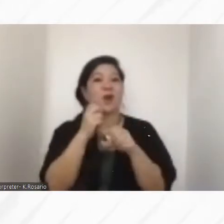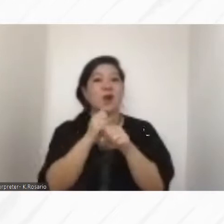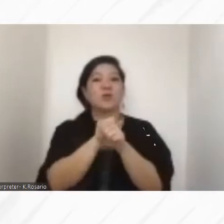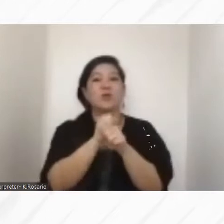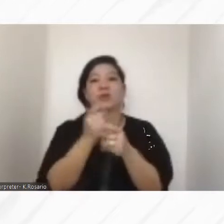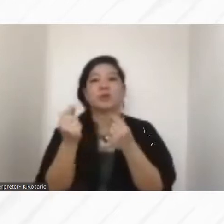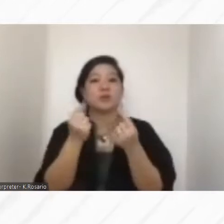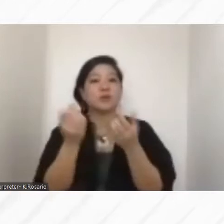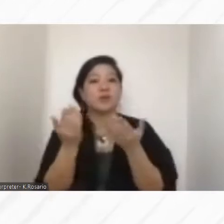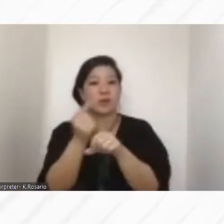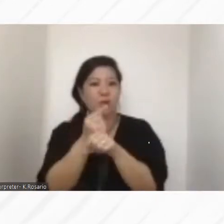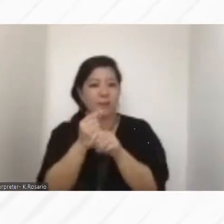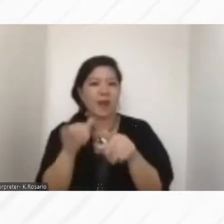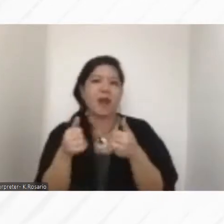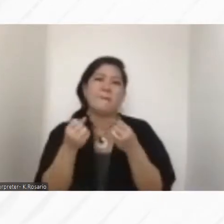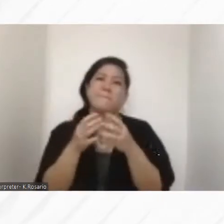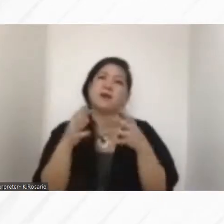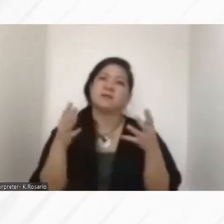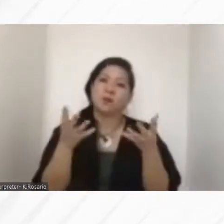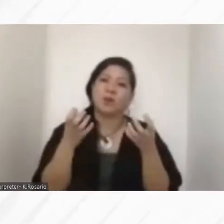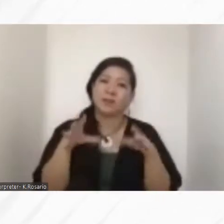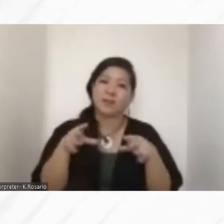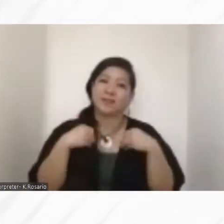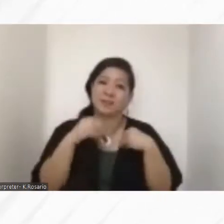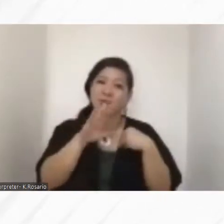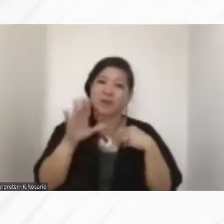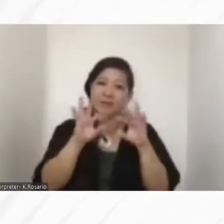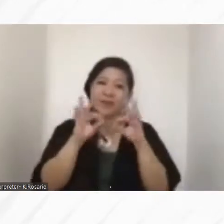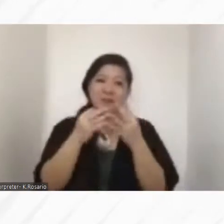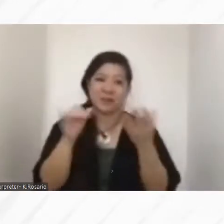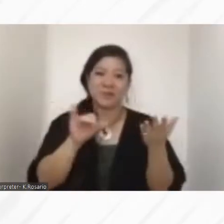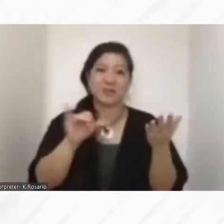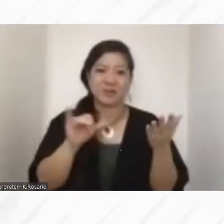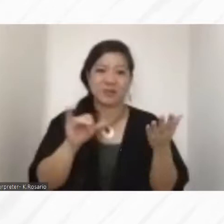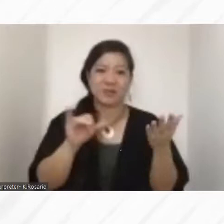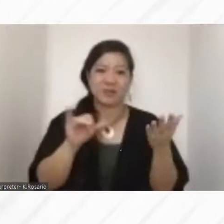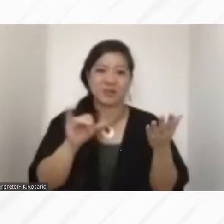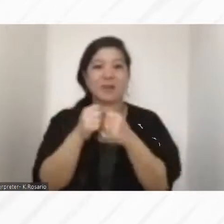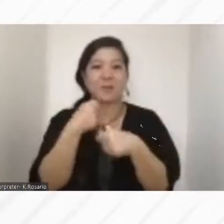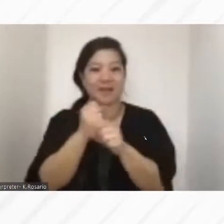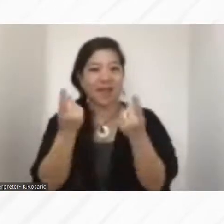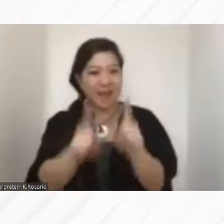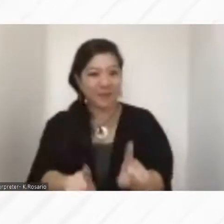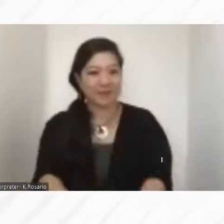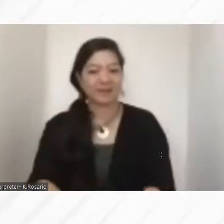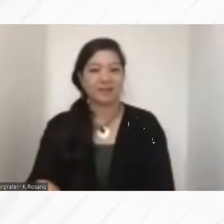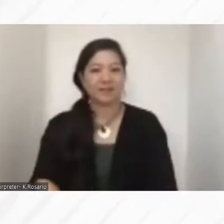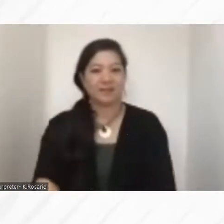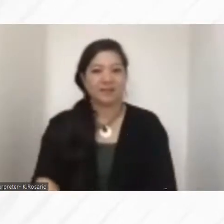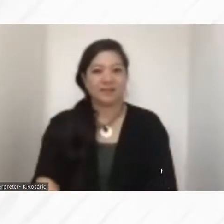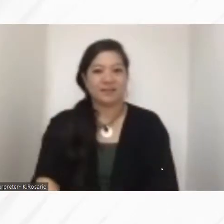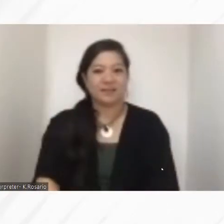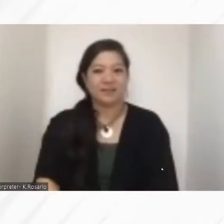doing and how much I want to be accepted into your family. So let's work together to make it happen. Most definitely. And